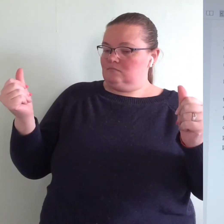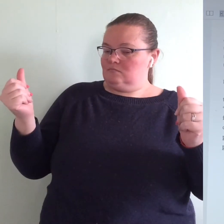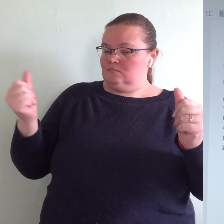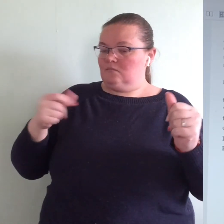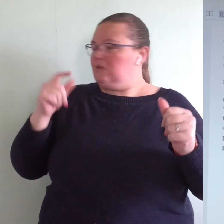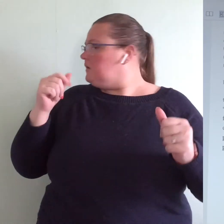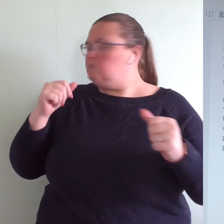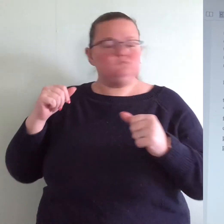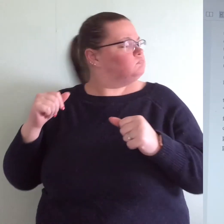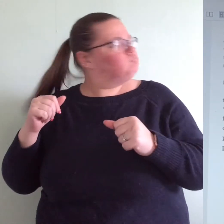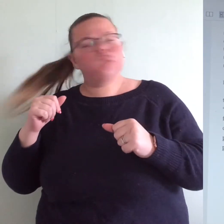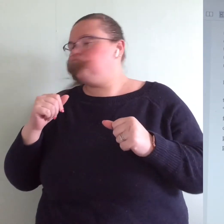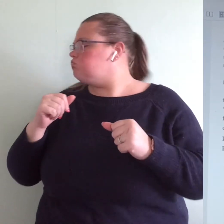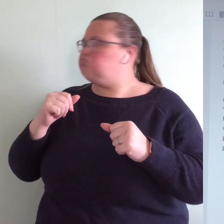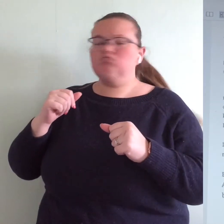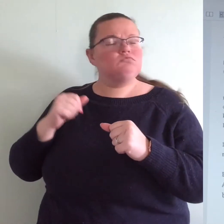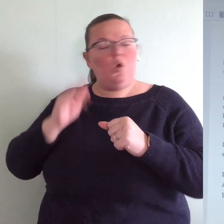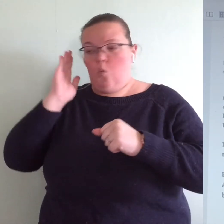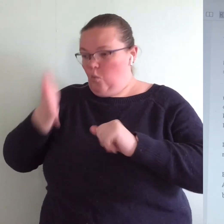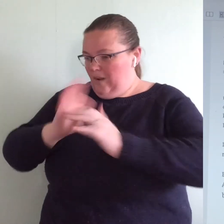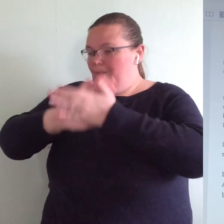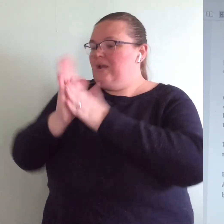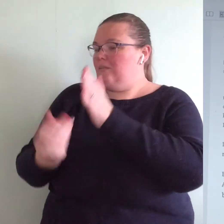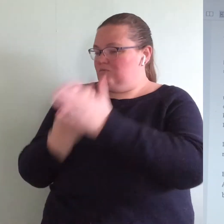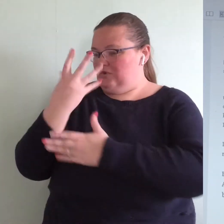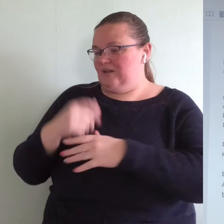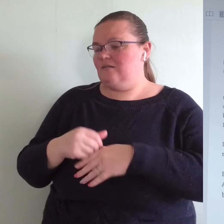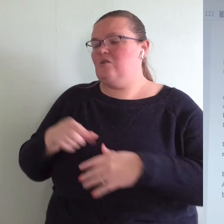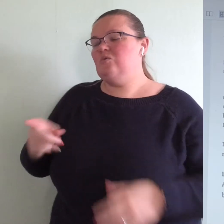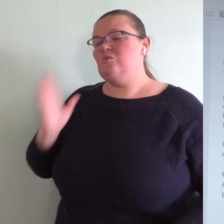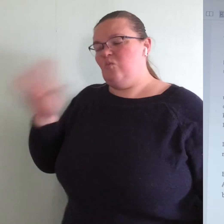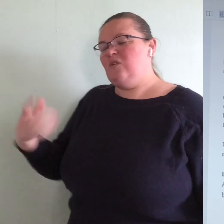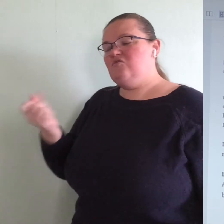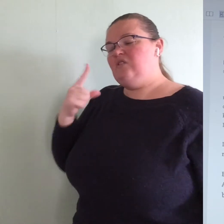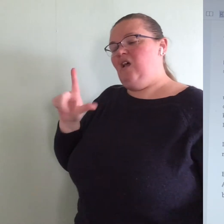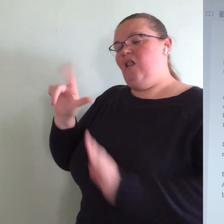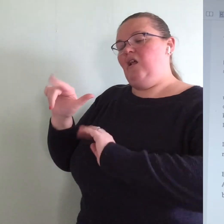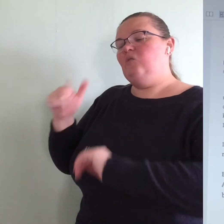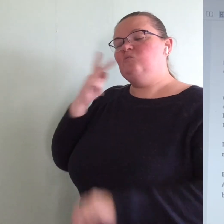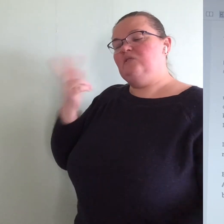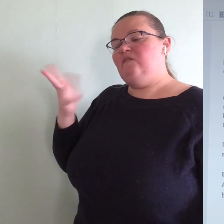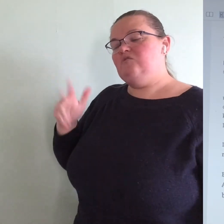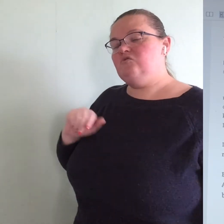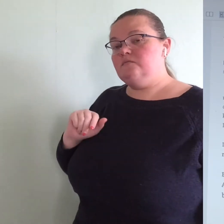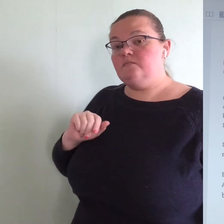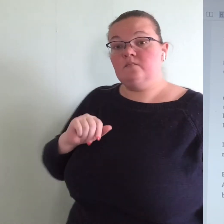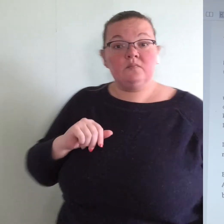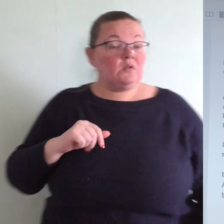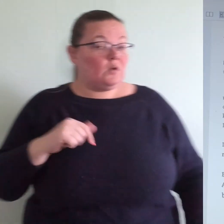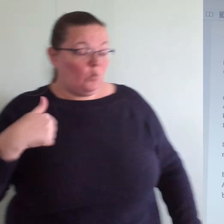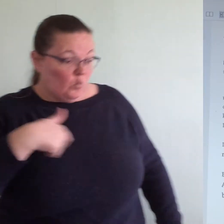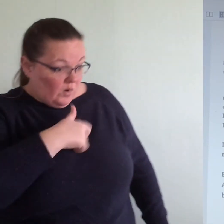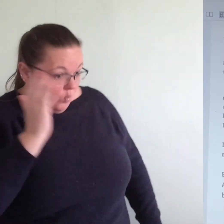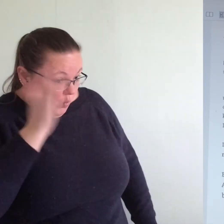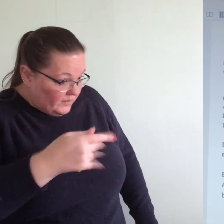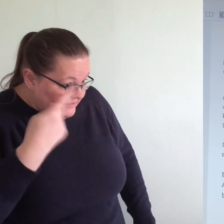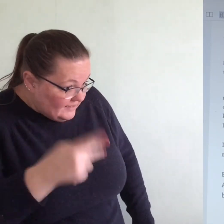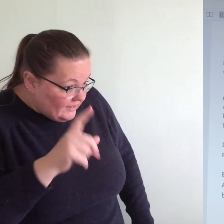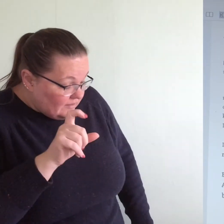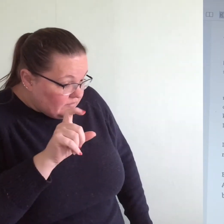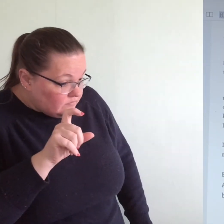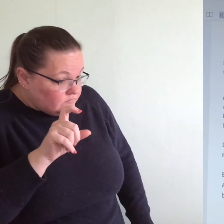mane, we shall have spring again. You'll understand when you see him. But shall we see him? Asked